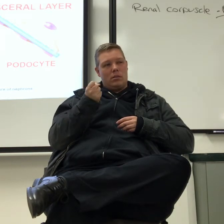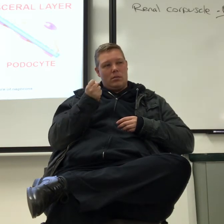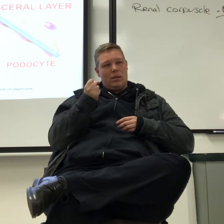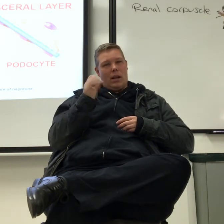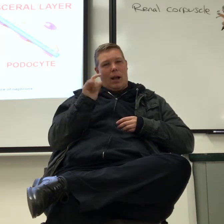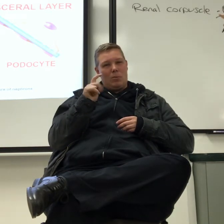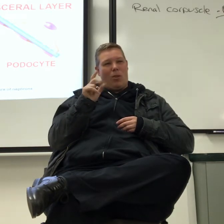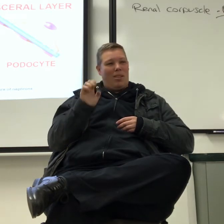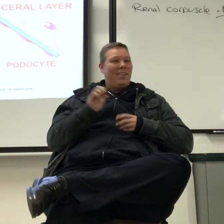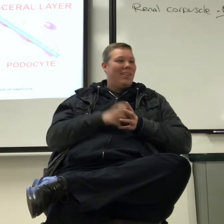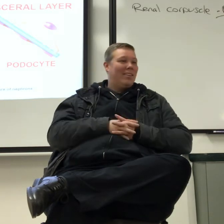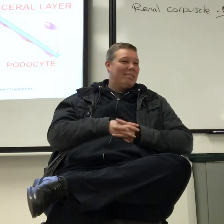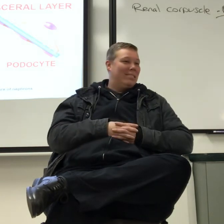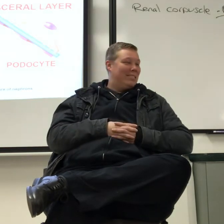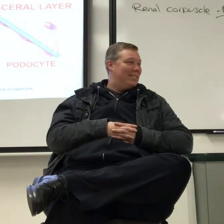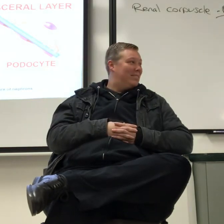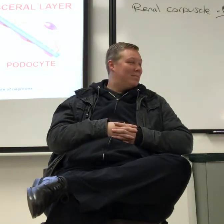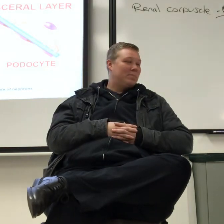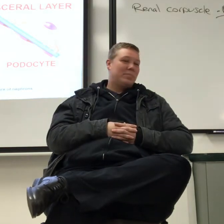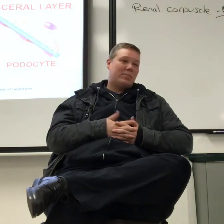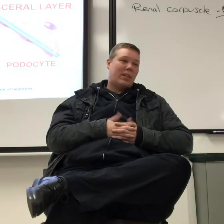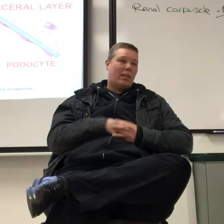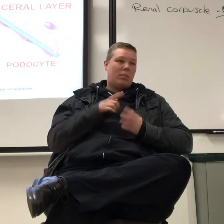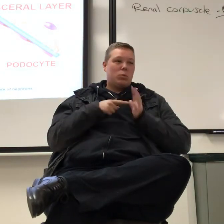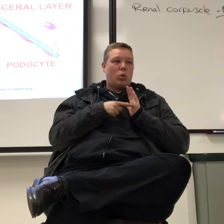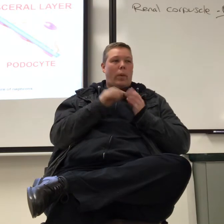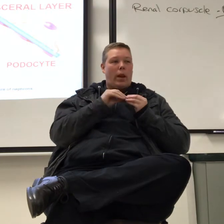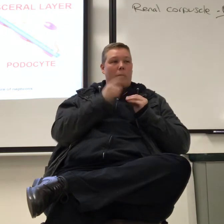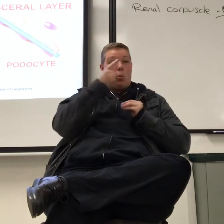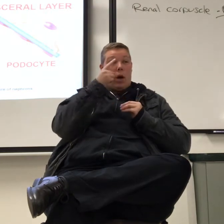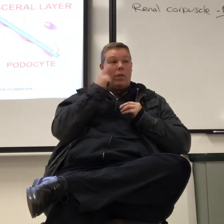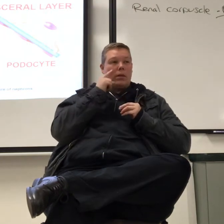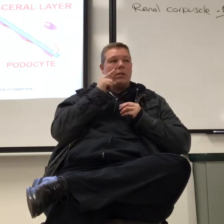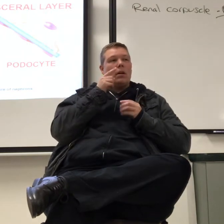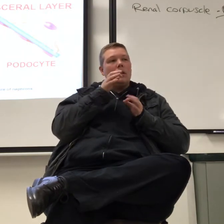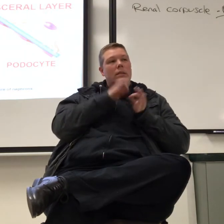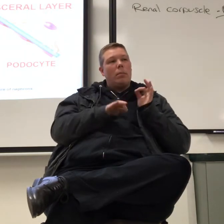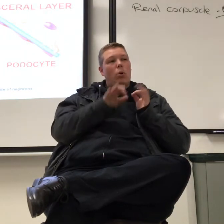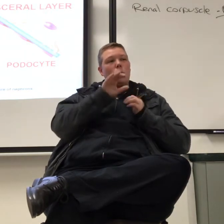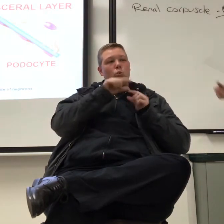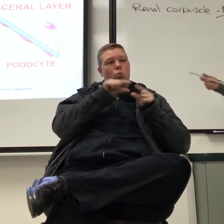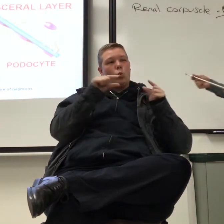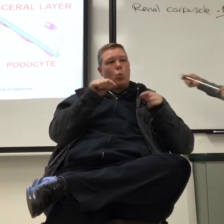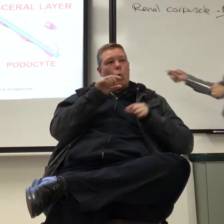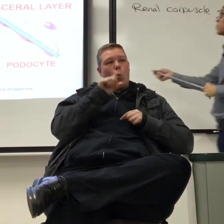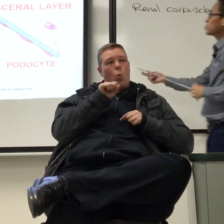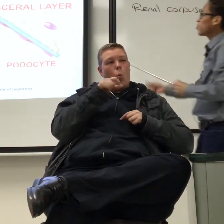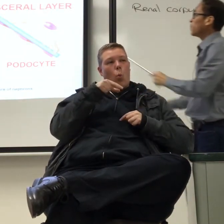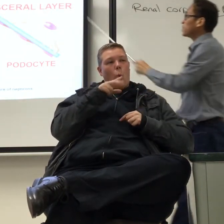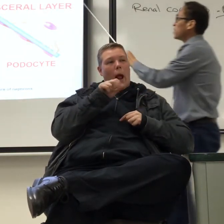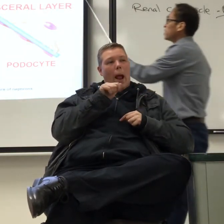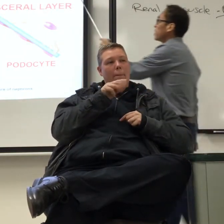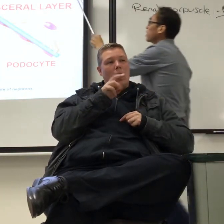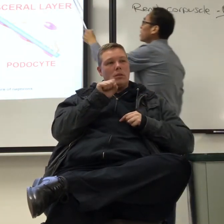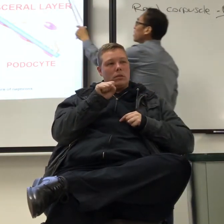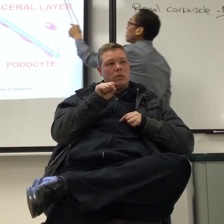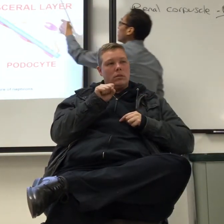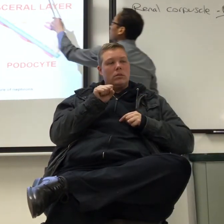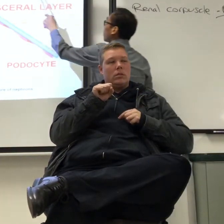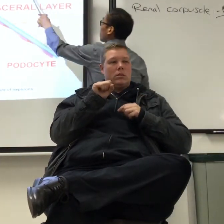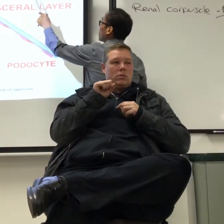What they're showing you is, where I have the number one, that it's a simple squamous ET, flat cells, simple squamous ET.